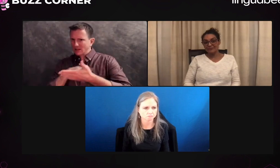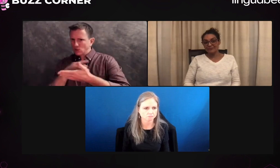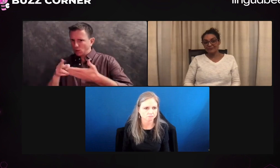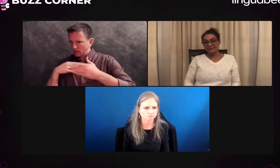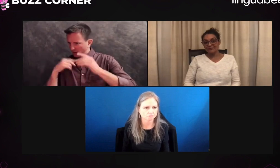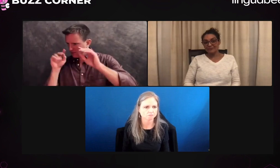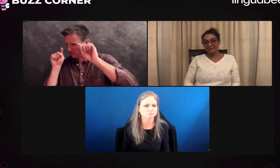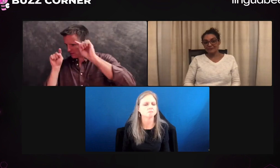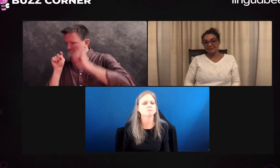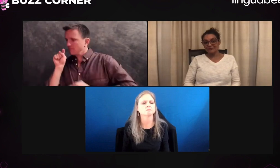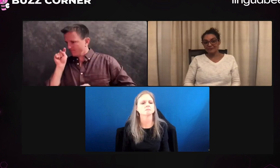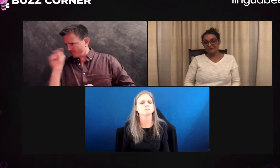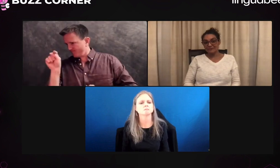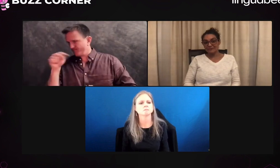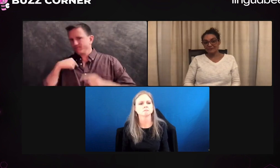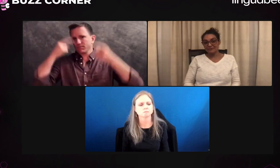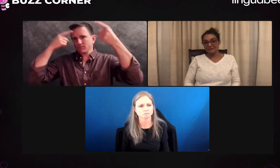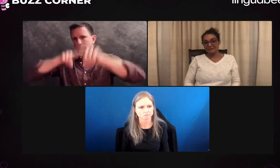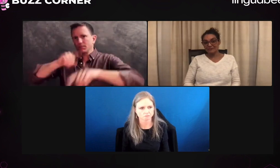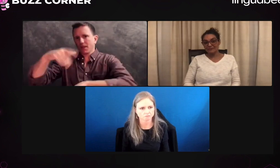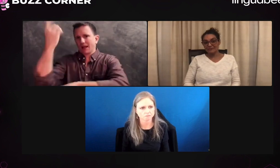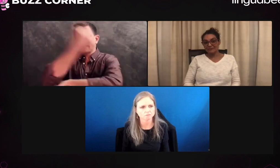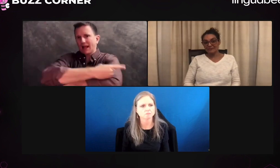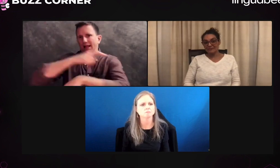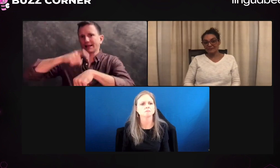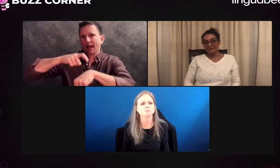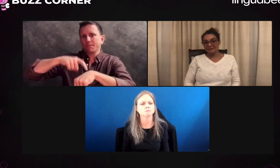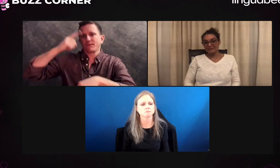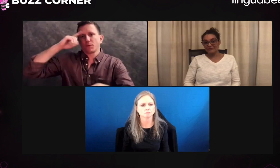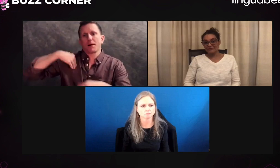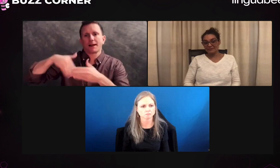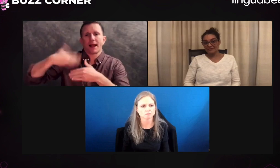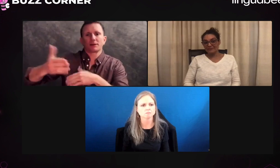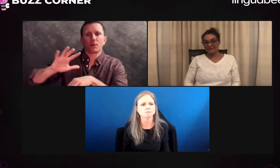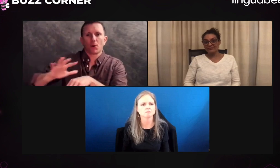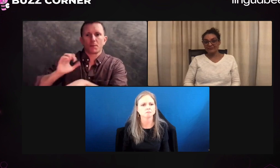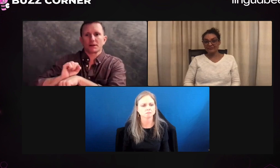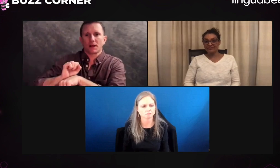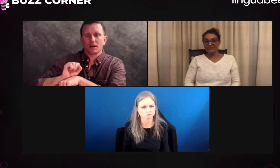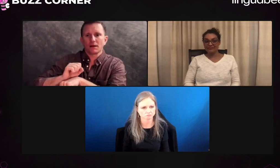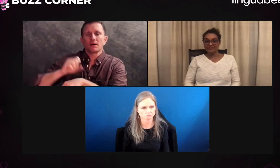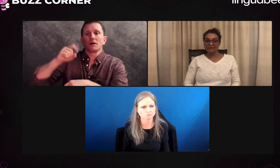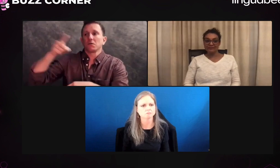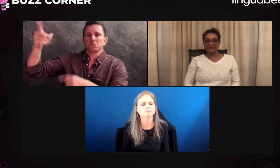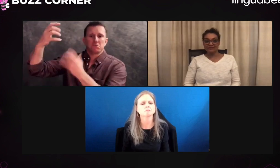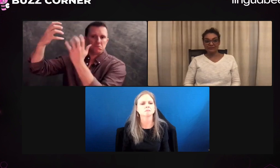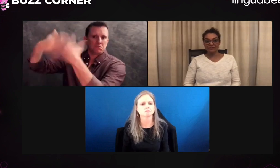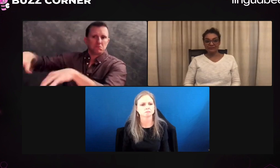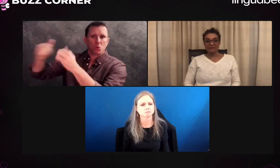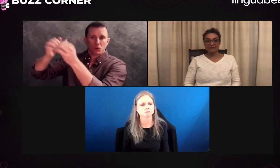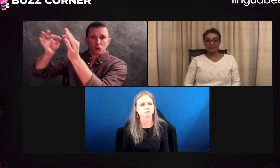am taking the time to set everything up with my schedule and set an appointment with a date and time